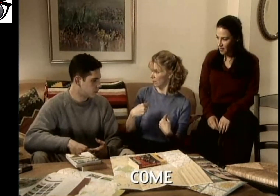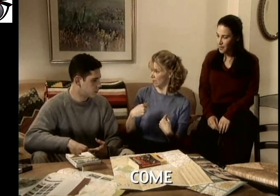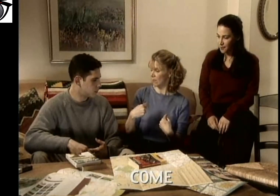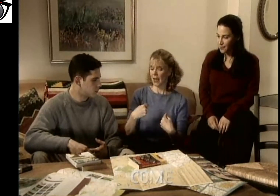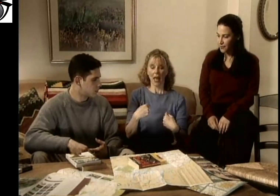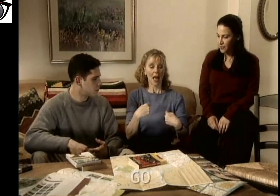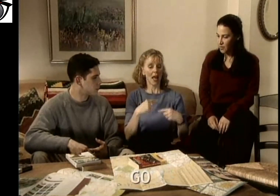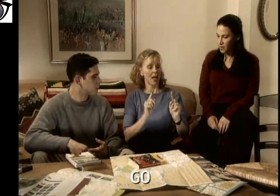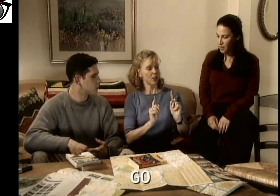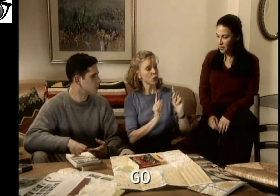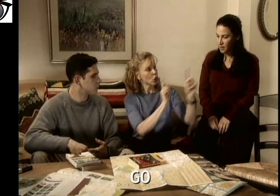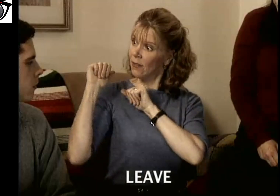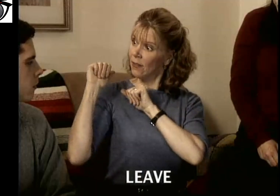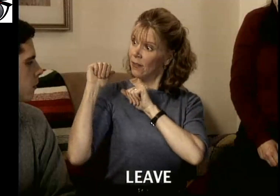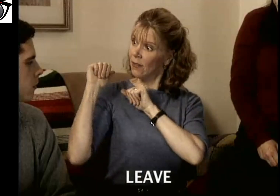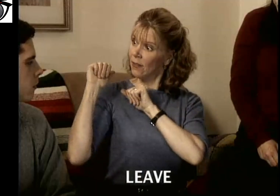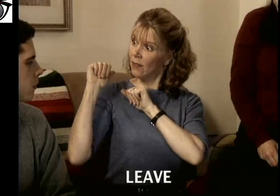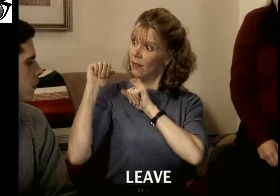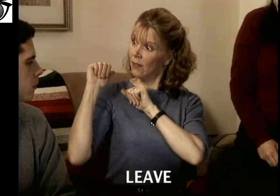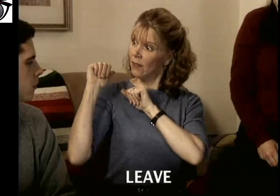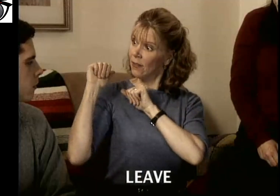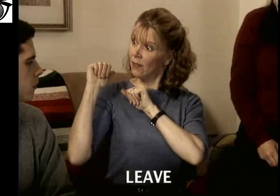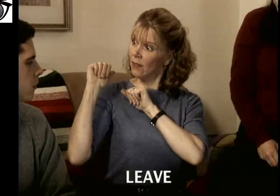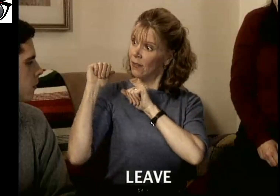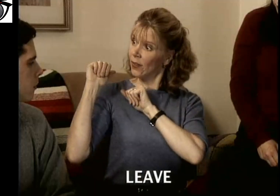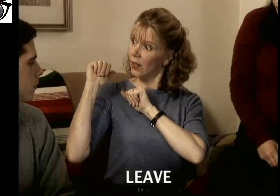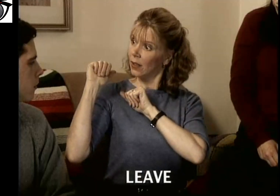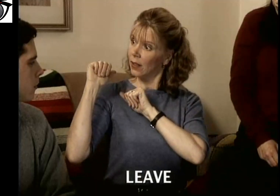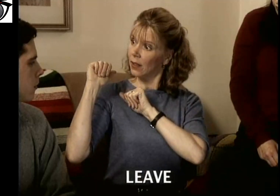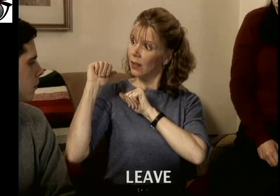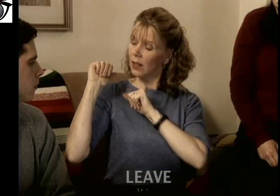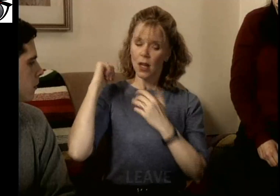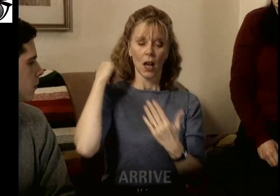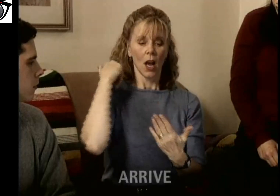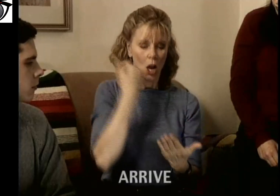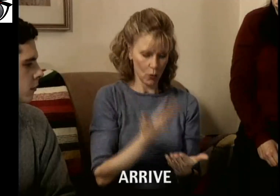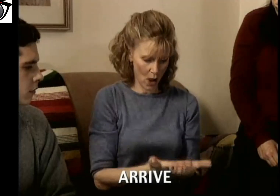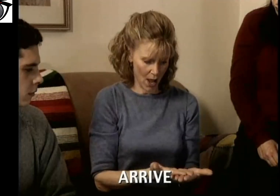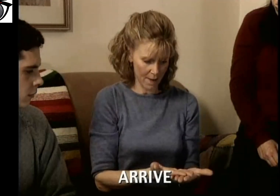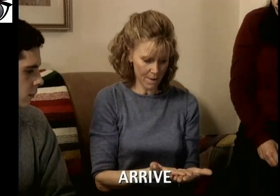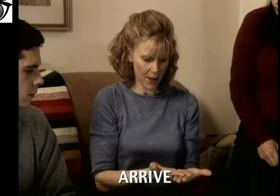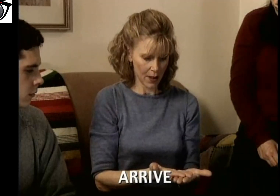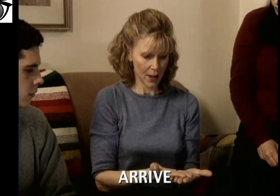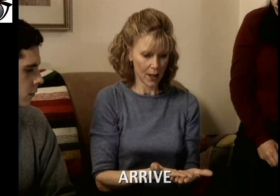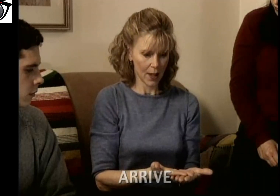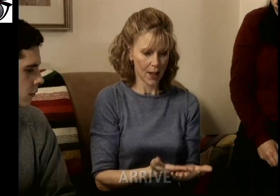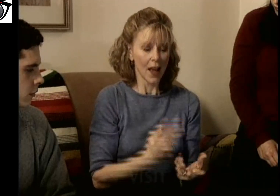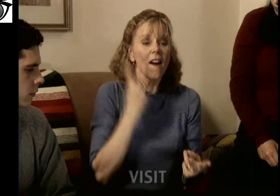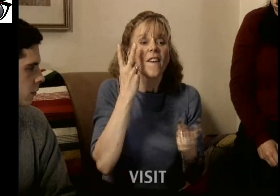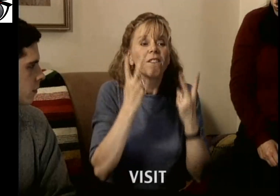come and go. Leave, arrive,